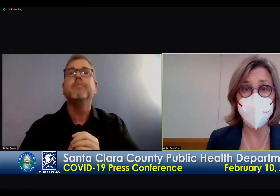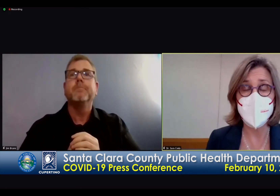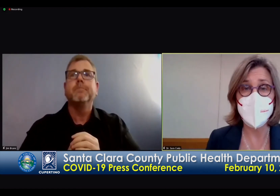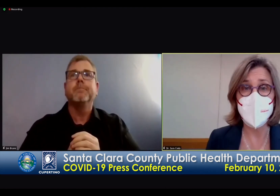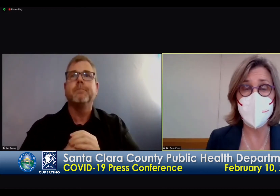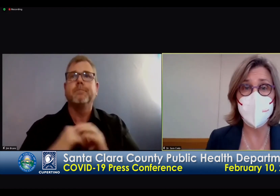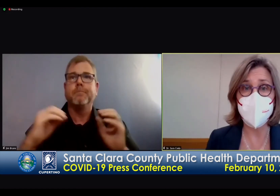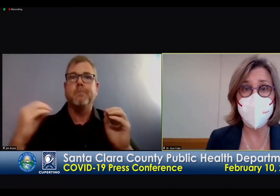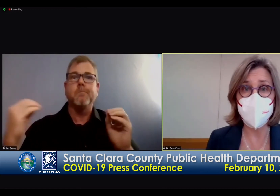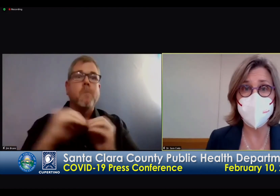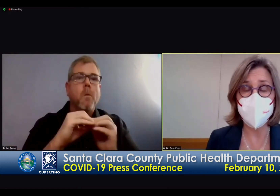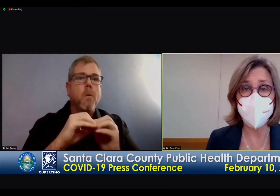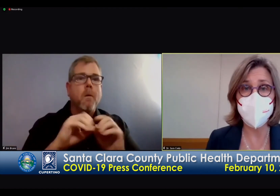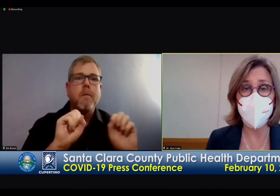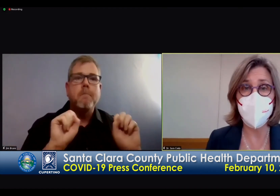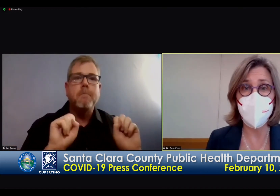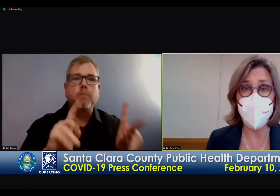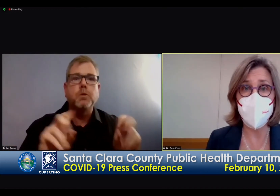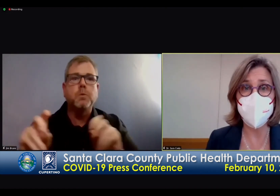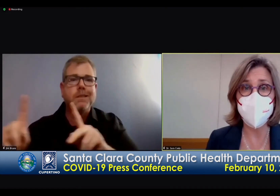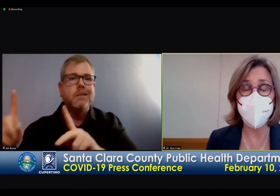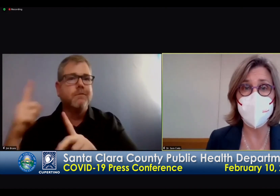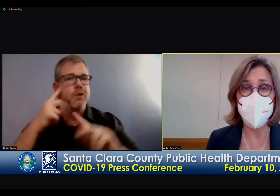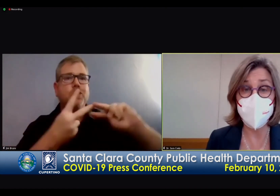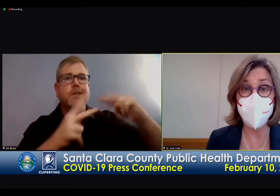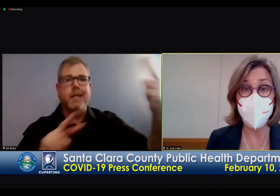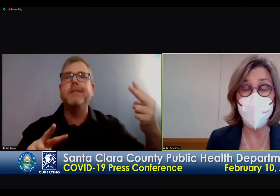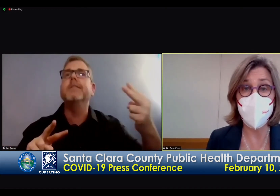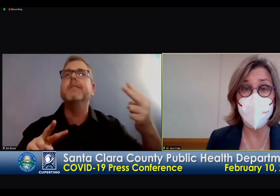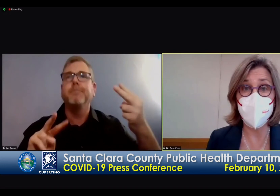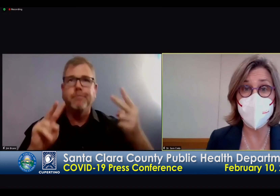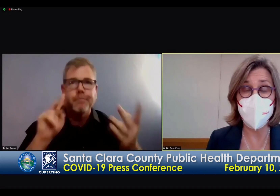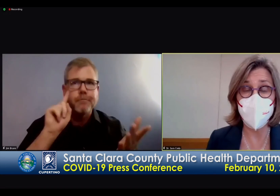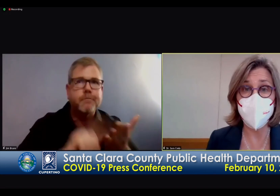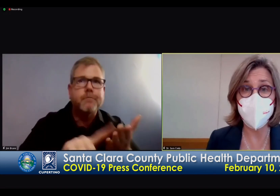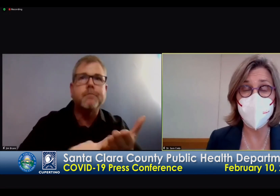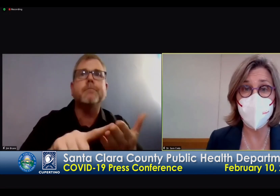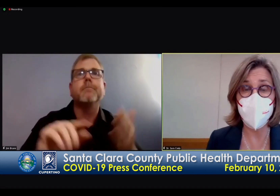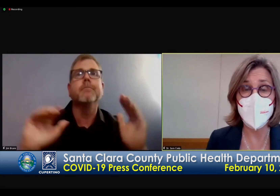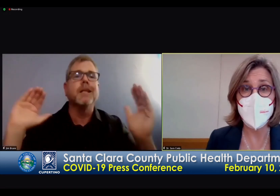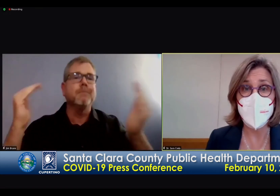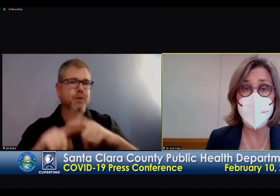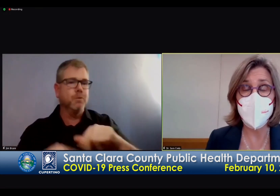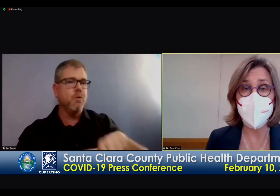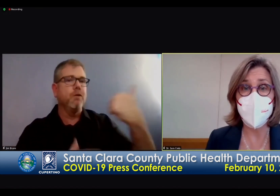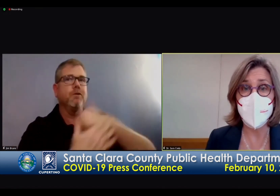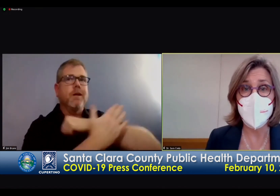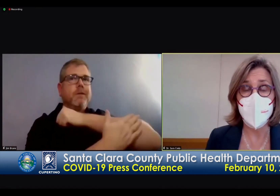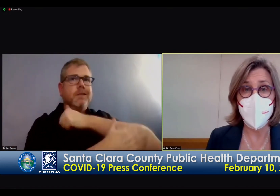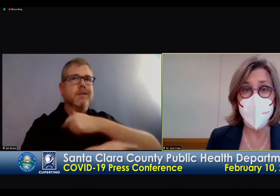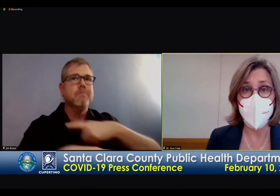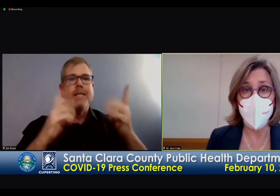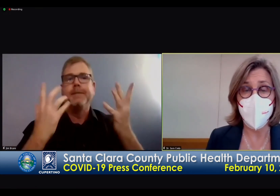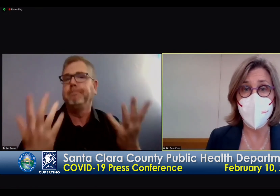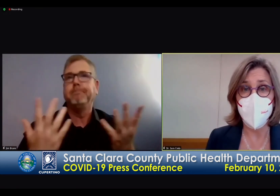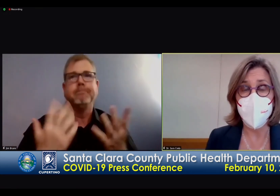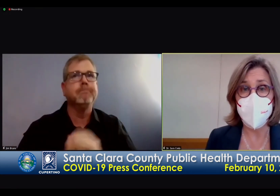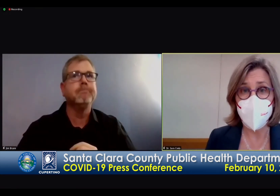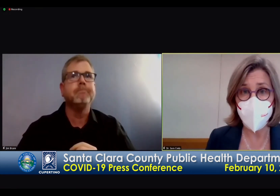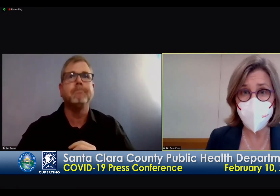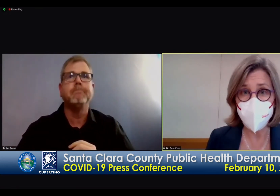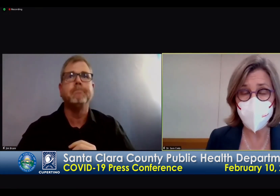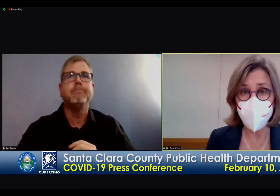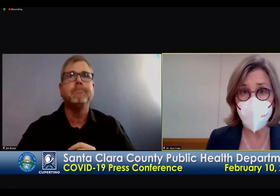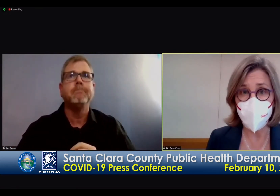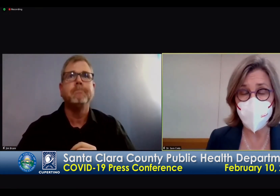fraction of the cases that we identify every day. So we are